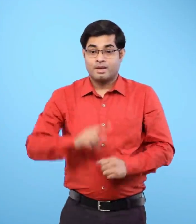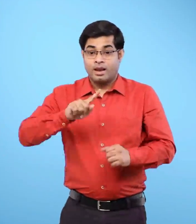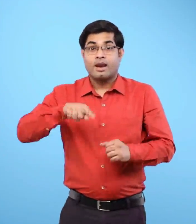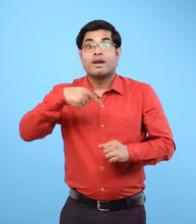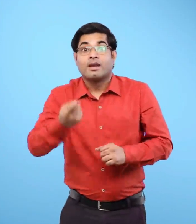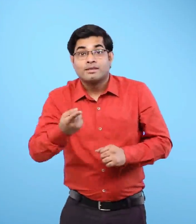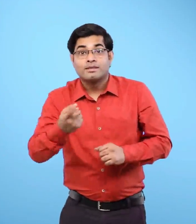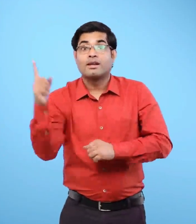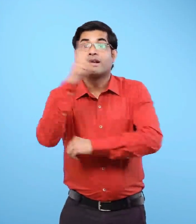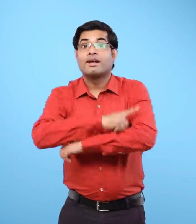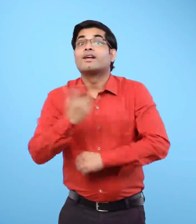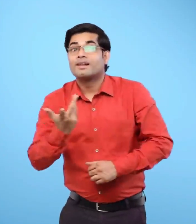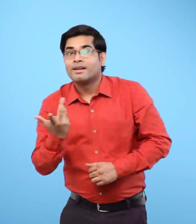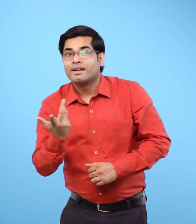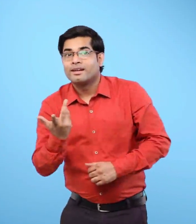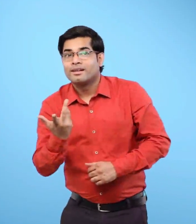Which day will come?